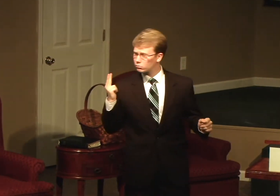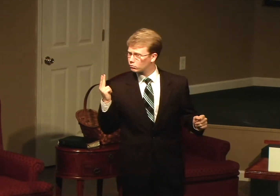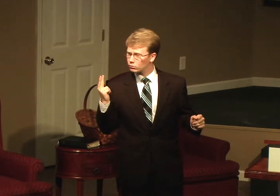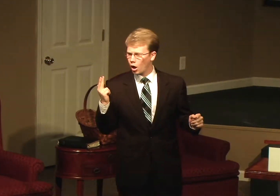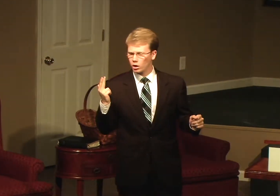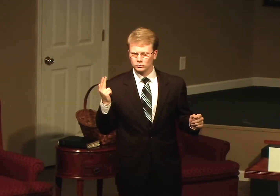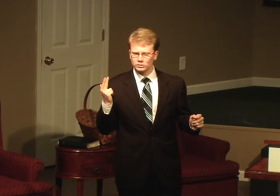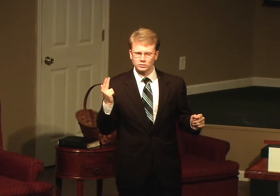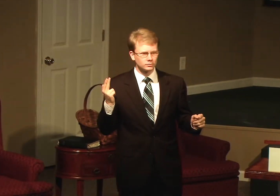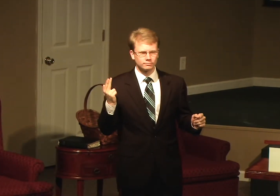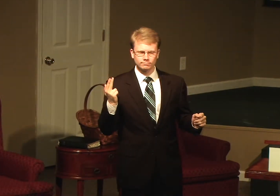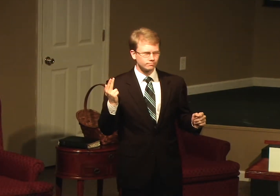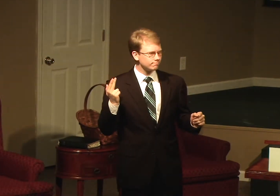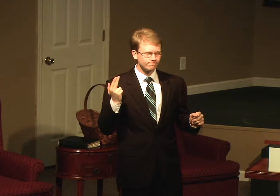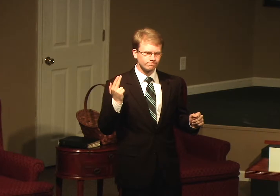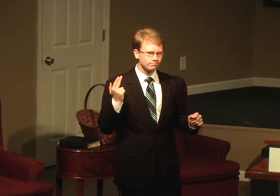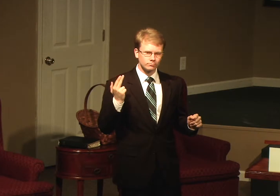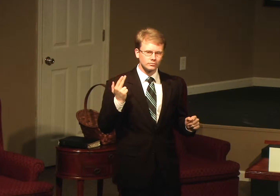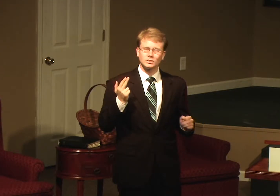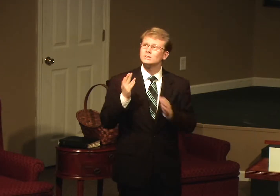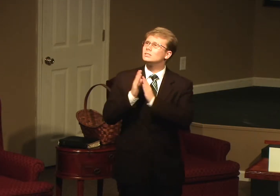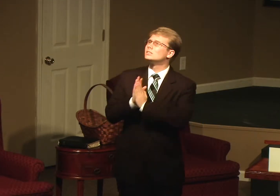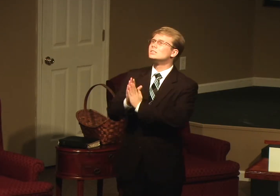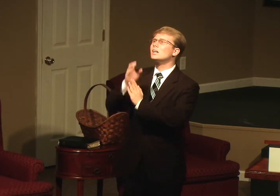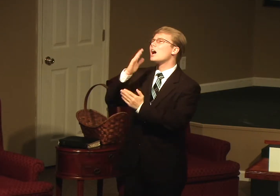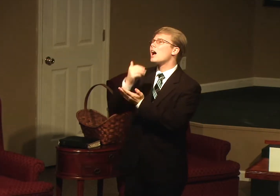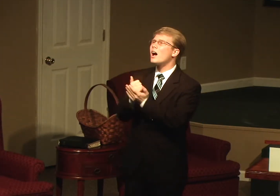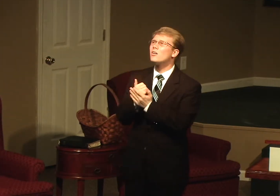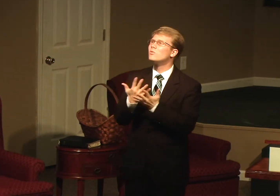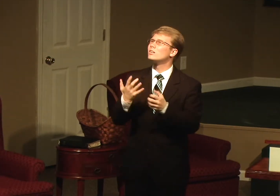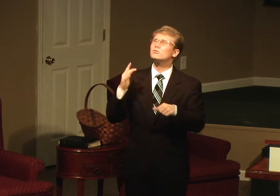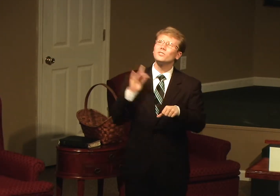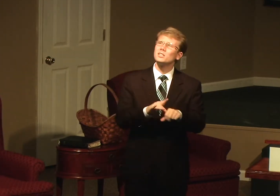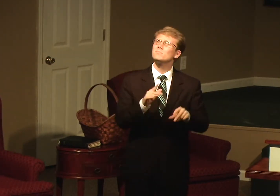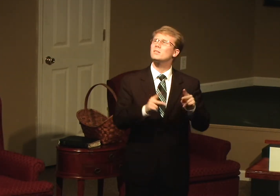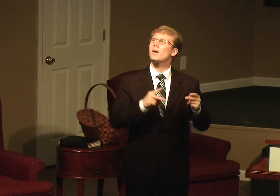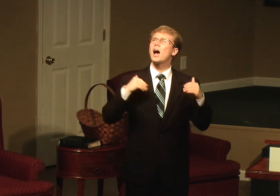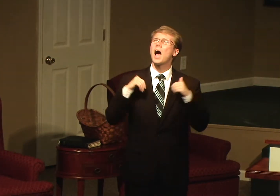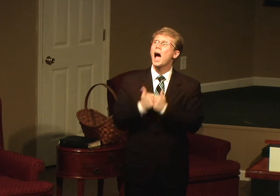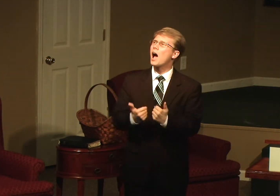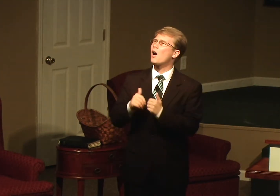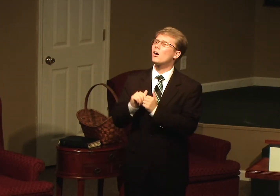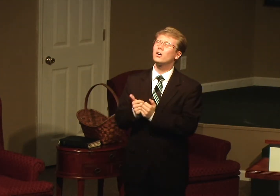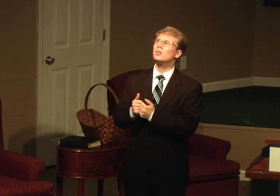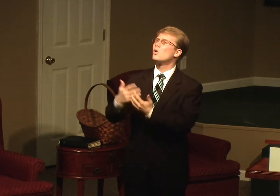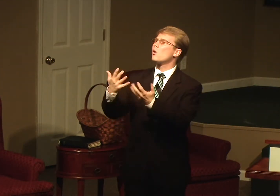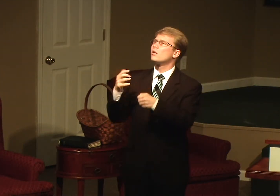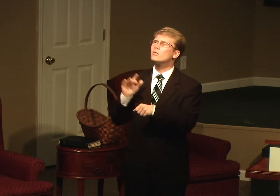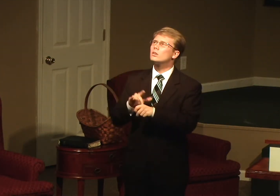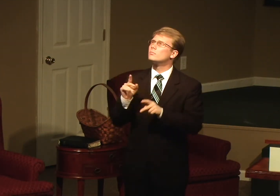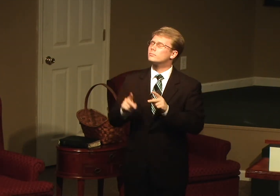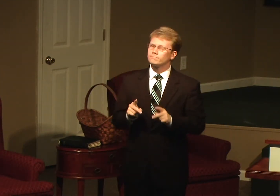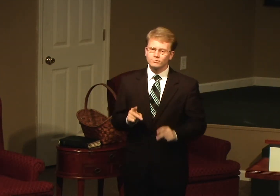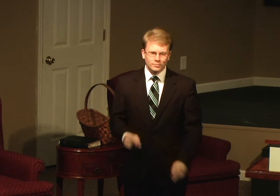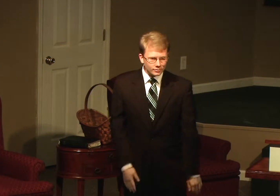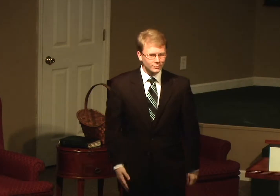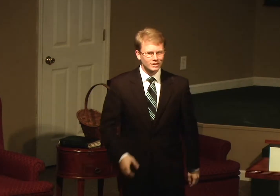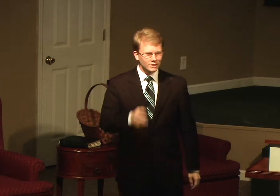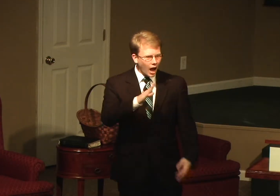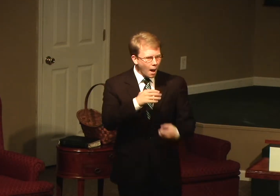very frustrated, could have quit. They could have, but just went to God and says, how do I do this? How do I